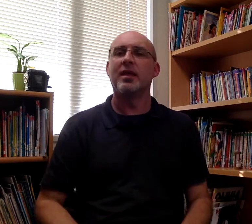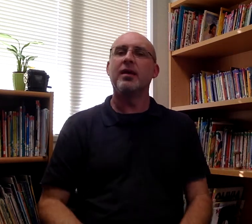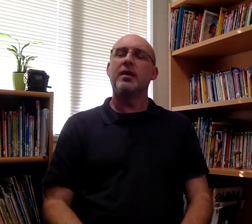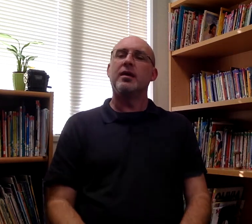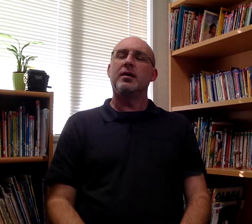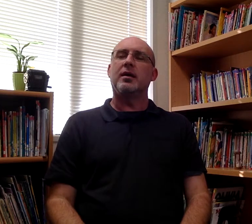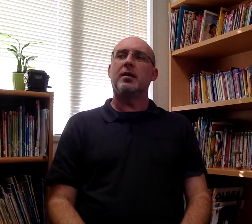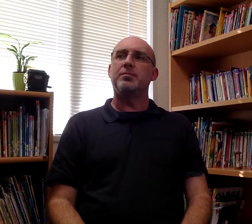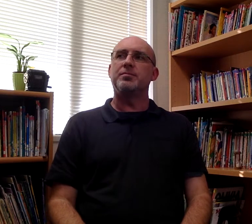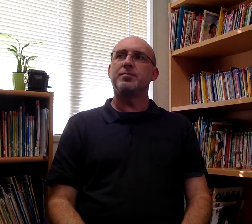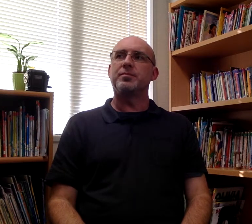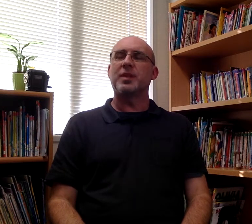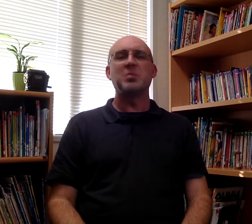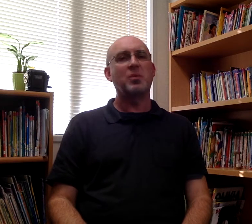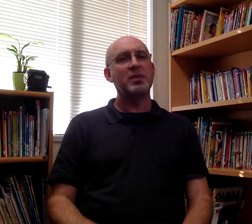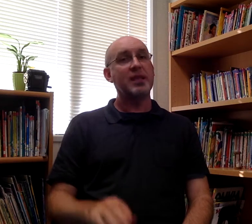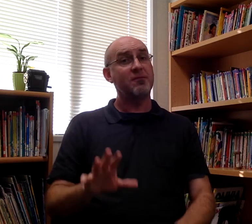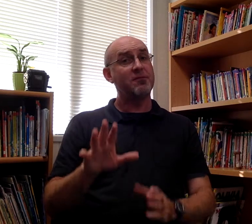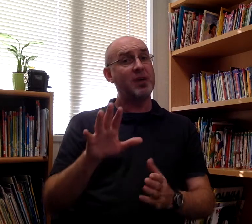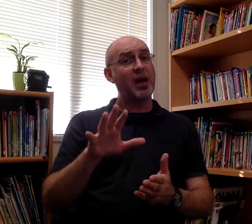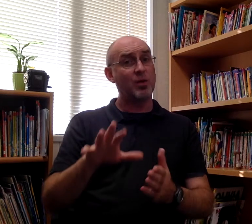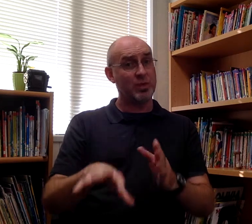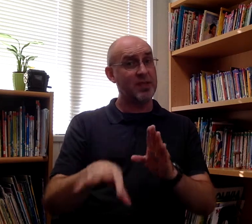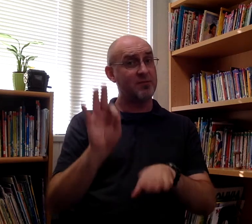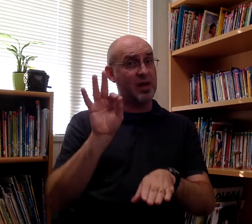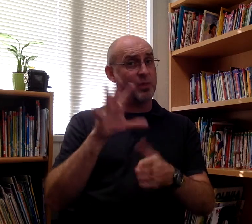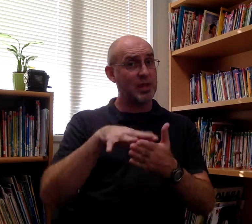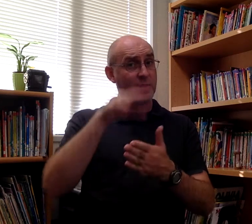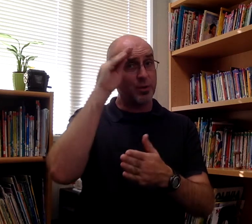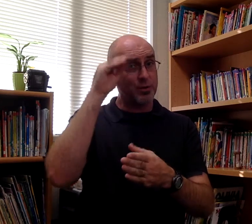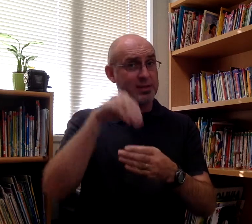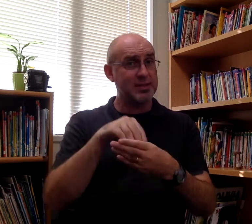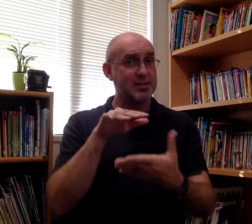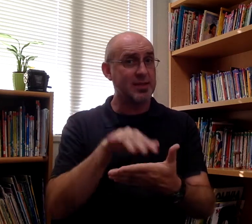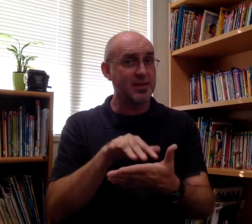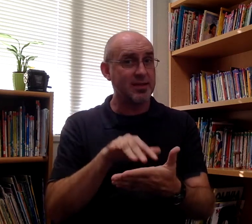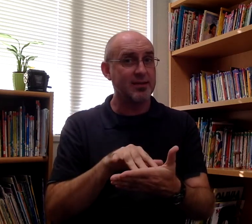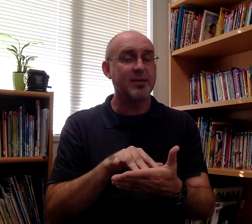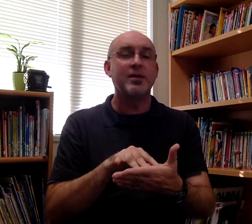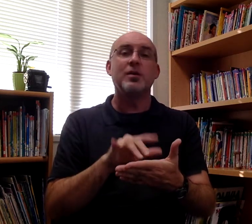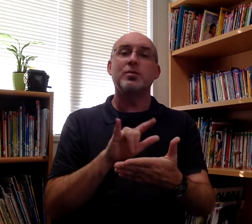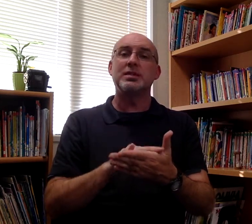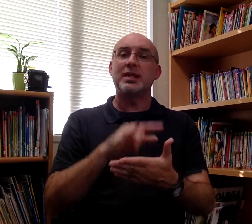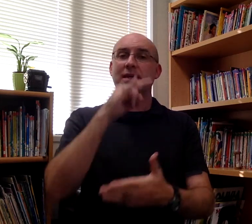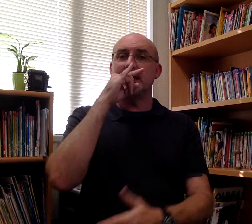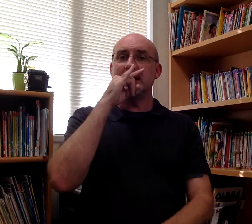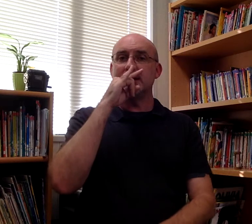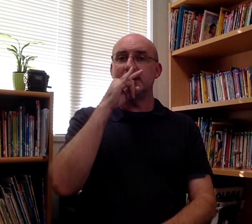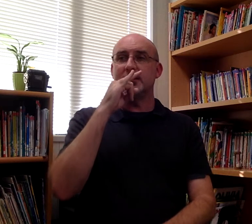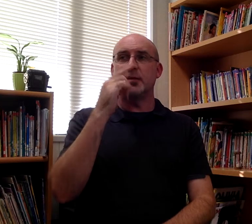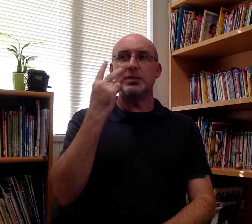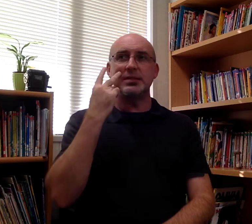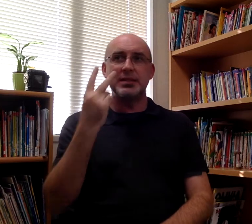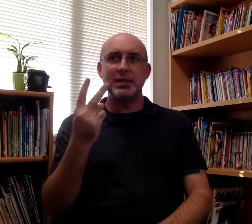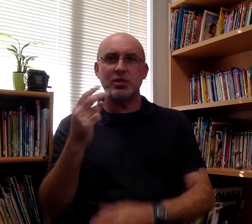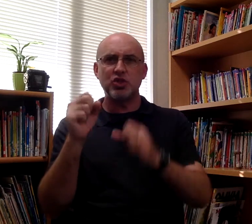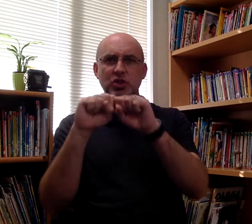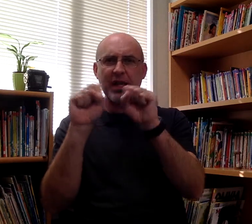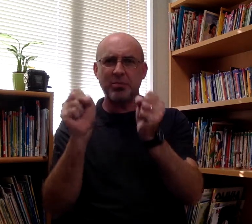on. But what they learned in the study was that kids, they would see the